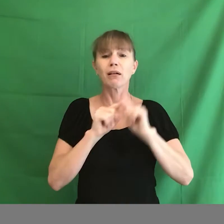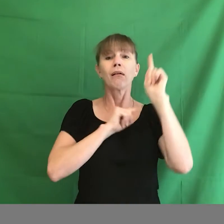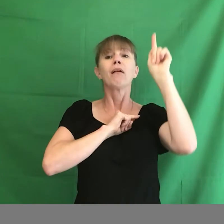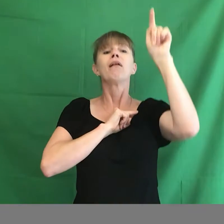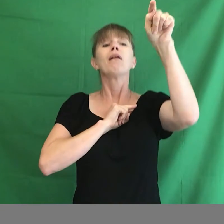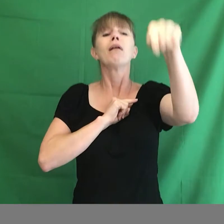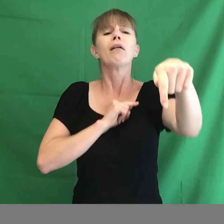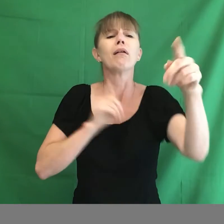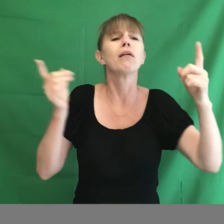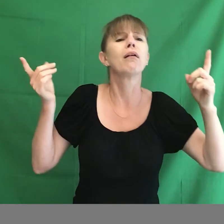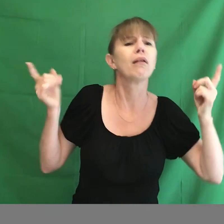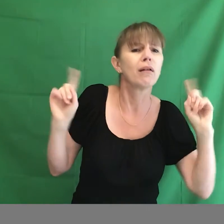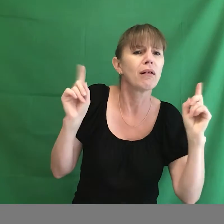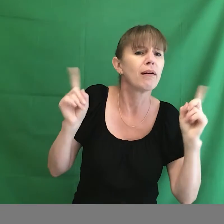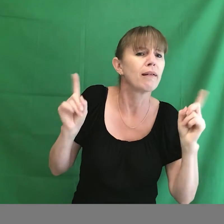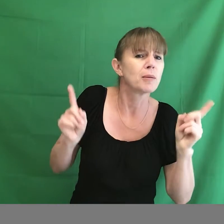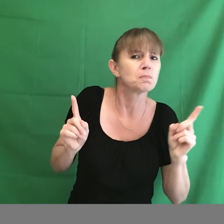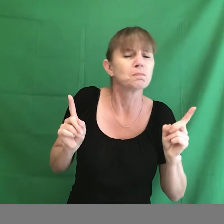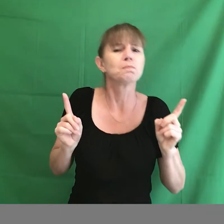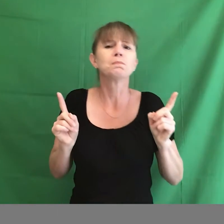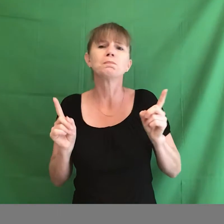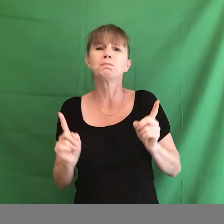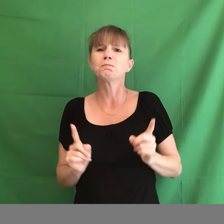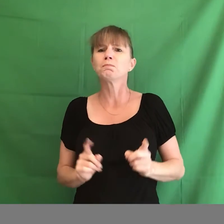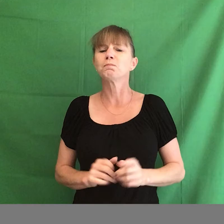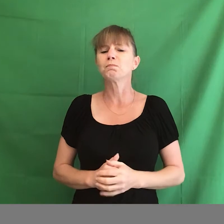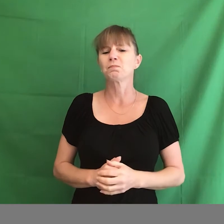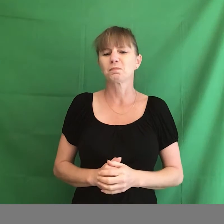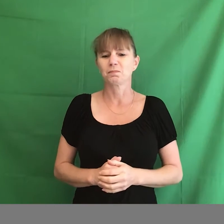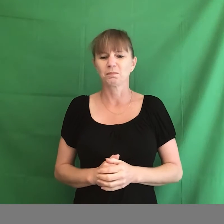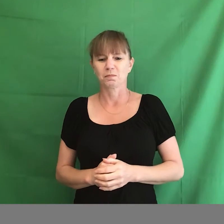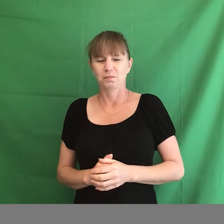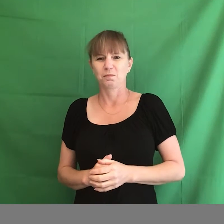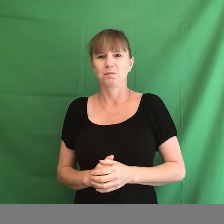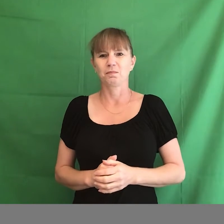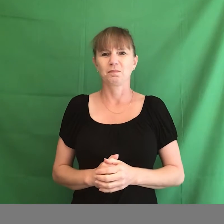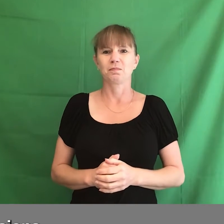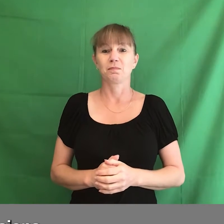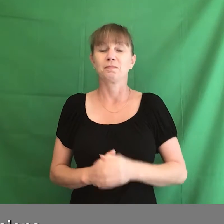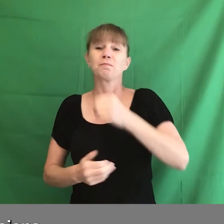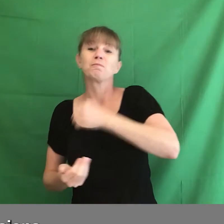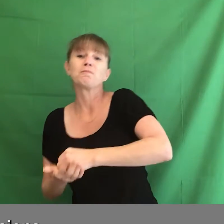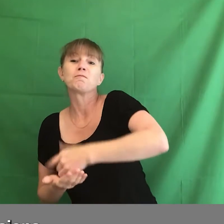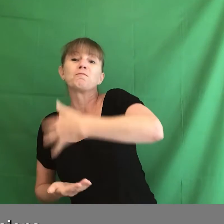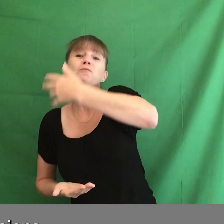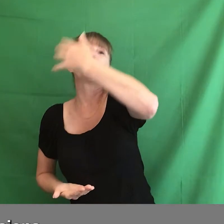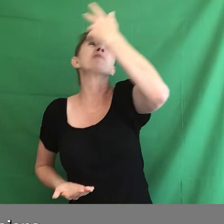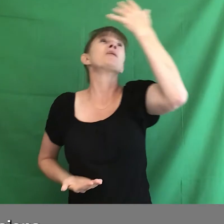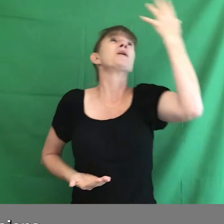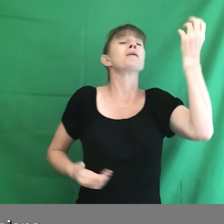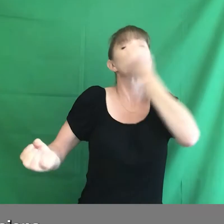and what's on the other side? Rainbows are